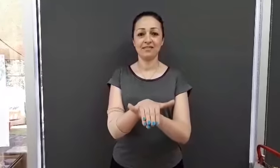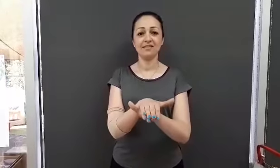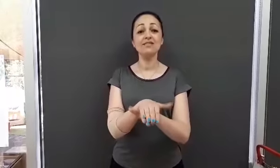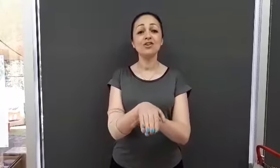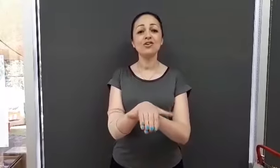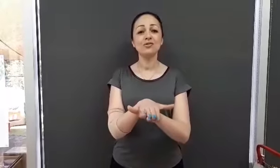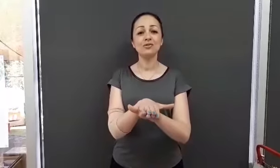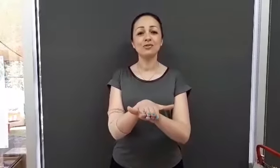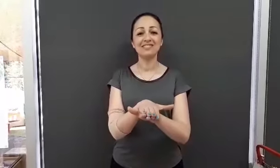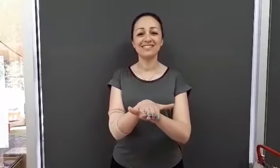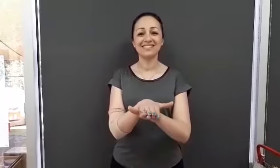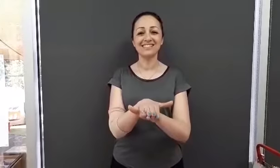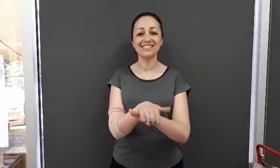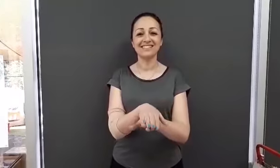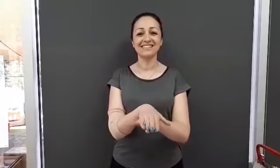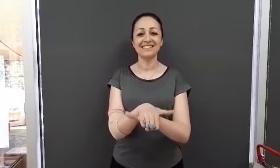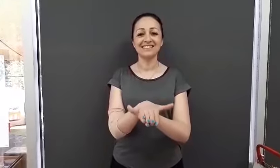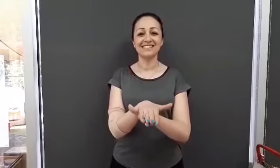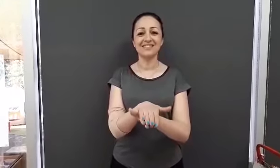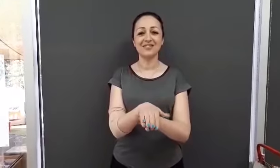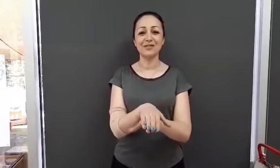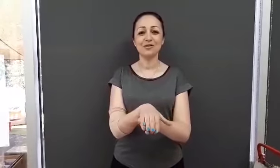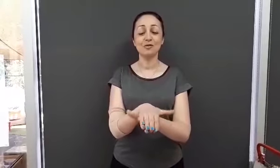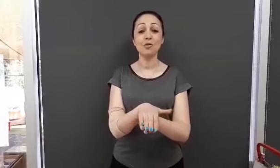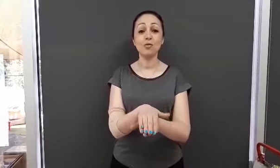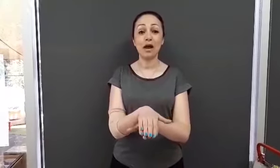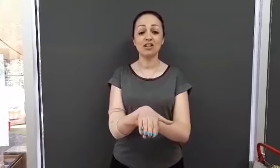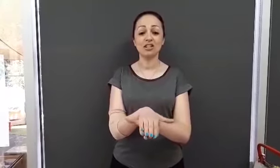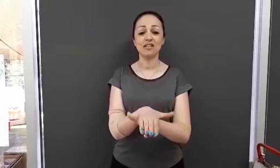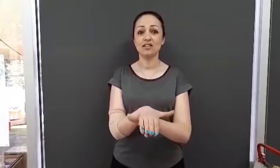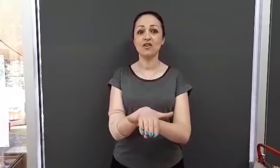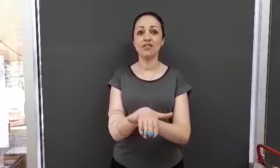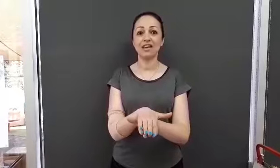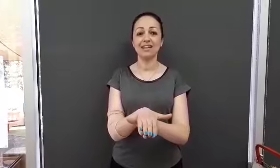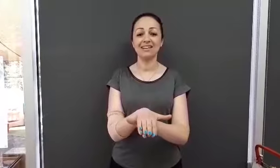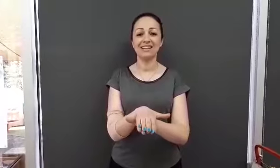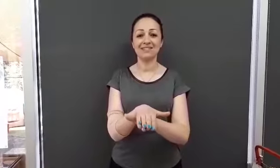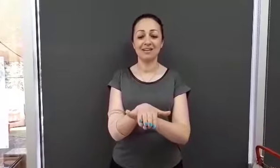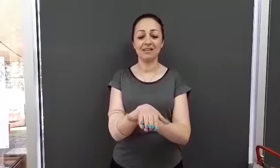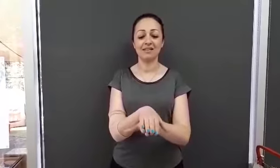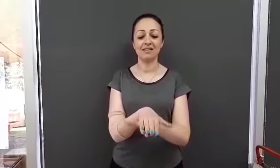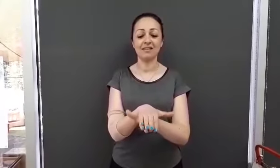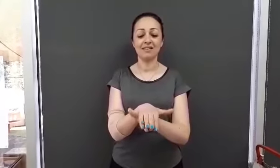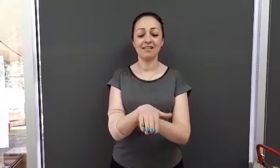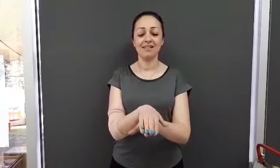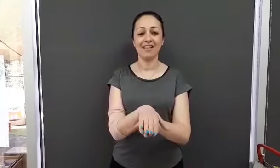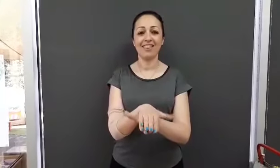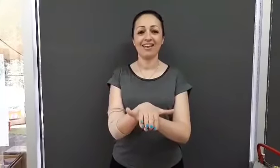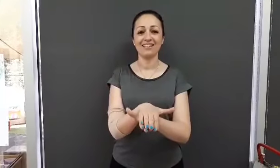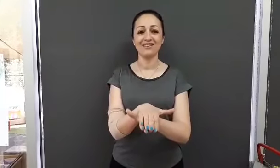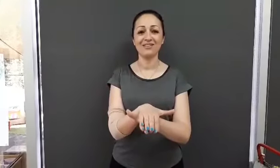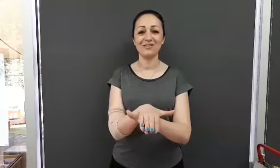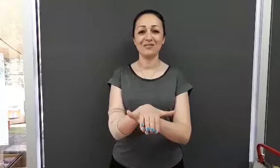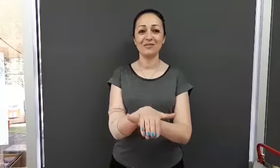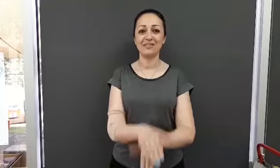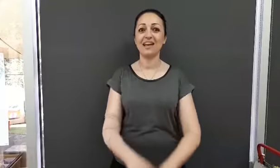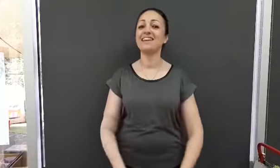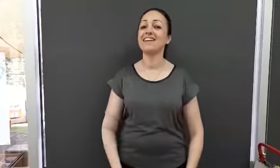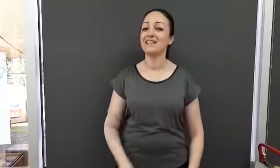Turtle. Turtle. Ooh, actually, that's not the lucky last one. That's turtle. Lucky last one.